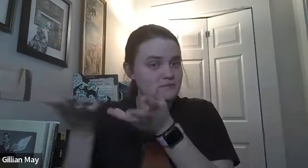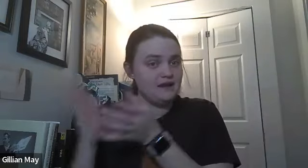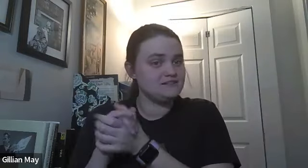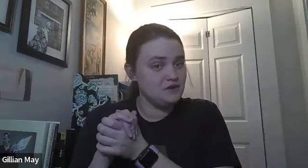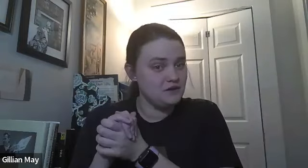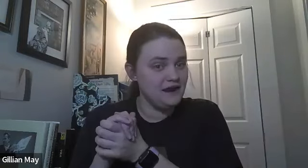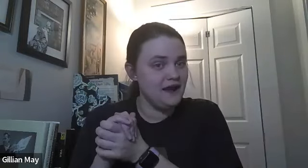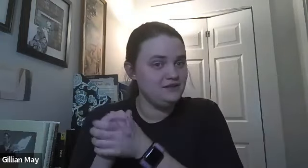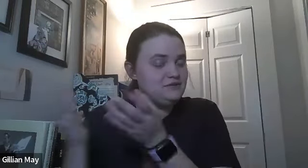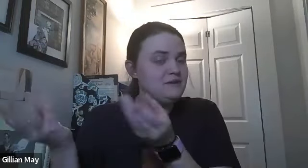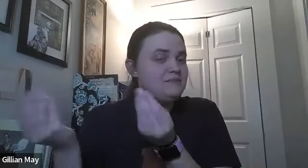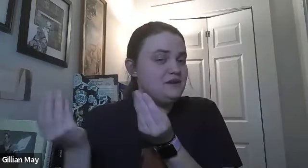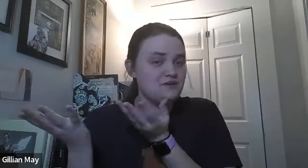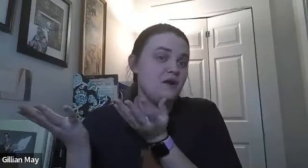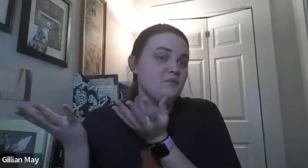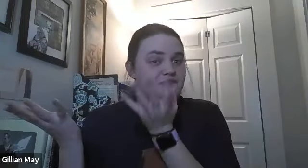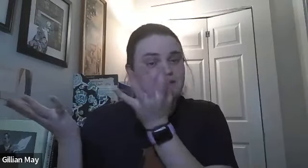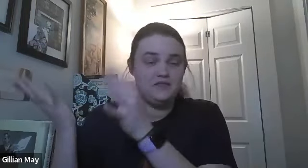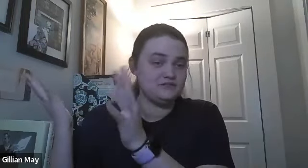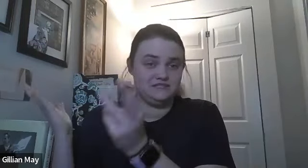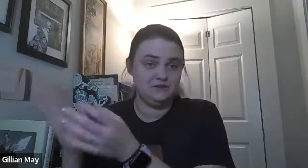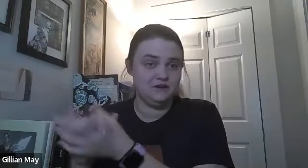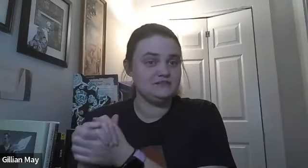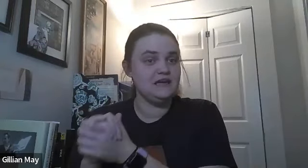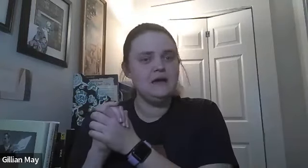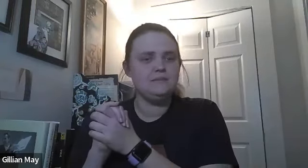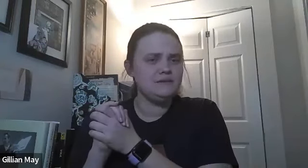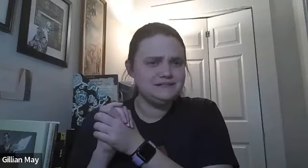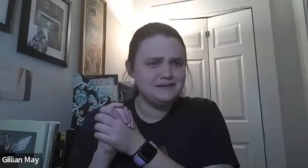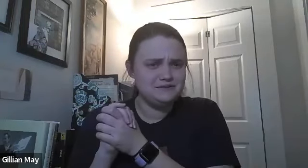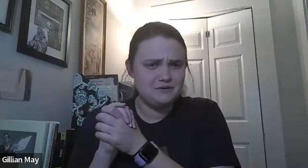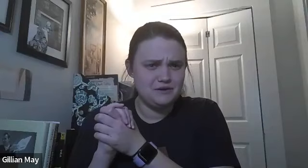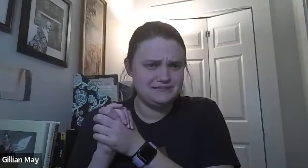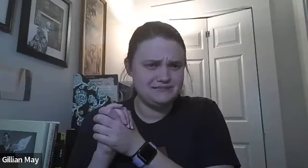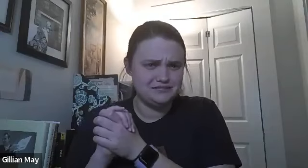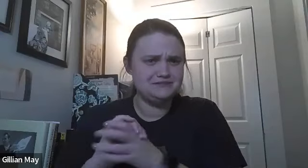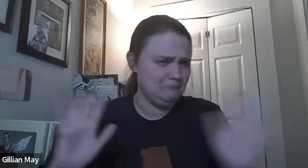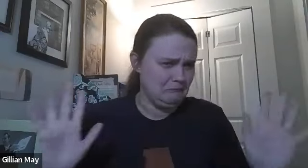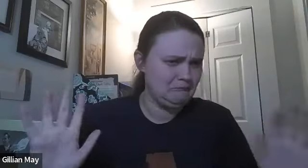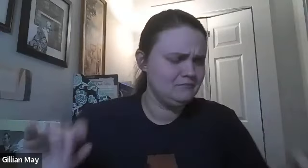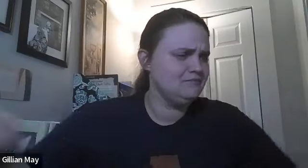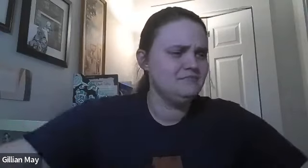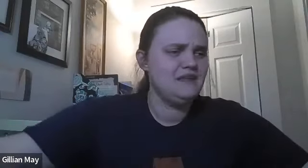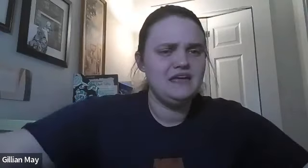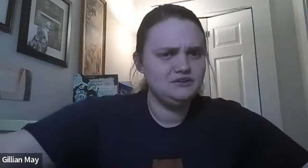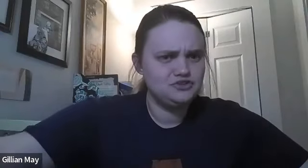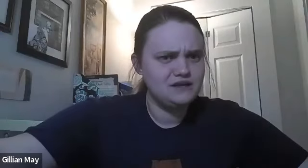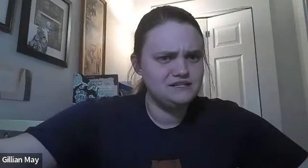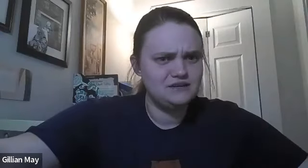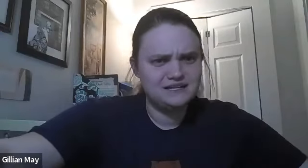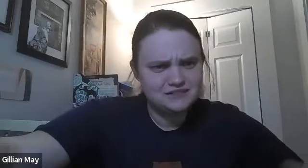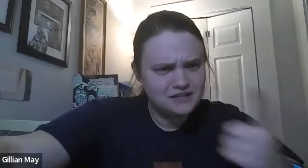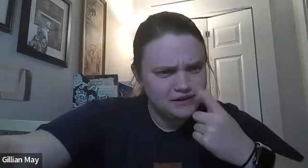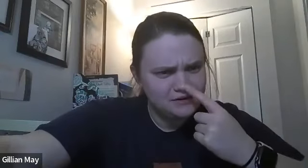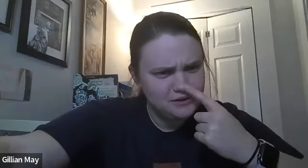back. Sorry. You let me know what's going on with the other sixth graders, but I'm not telling you what's going on with teachers. Like, and he'll try to. And I just look at him like, oh, you're